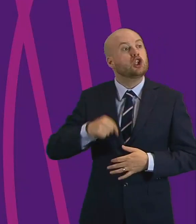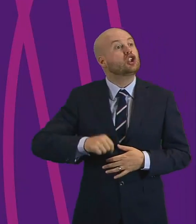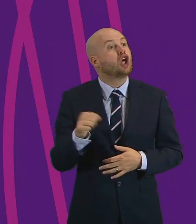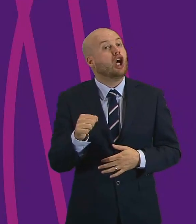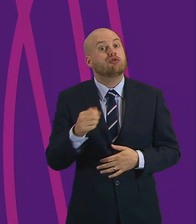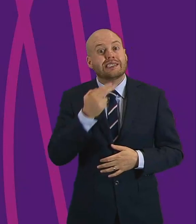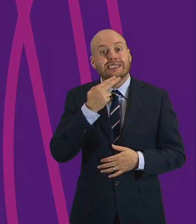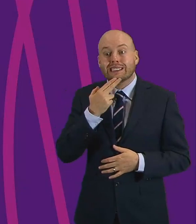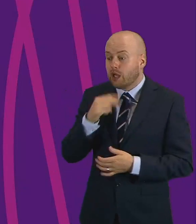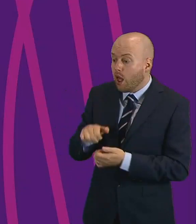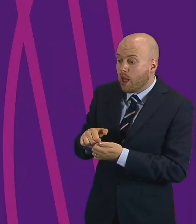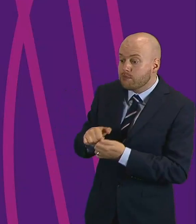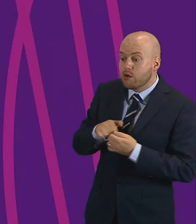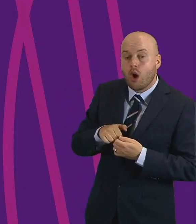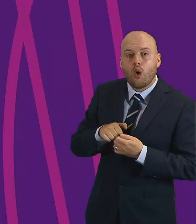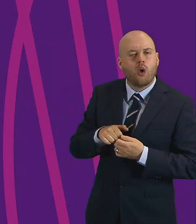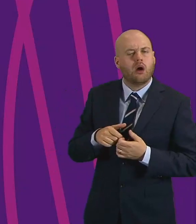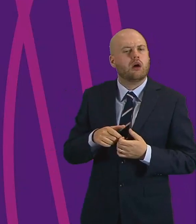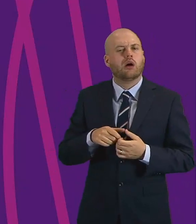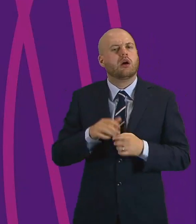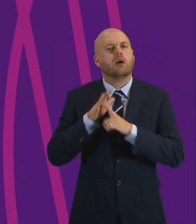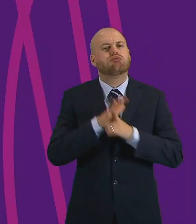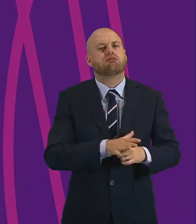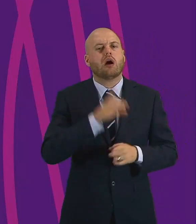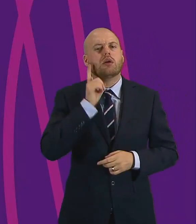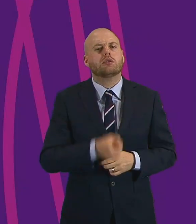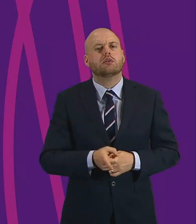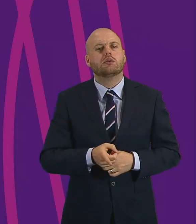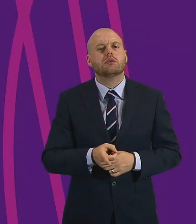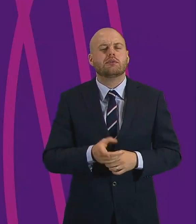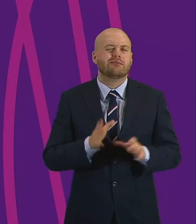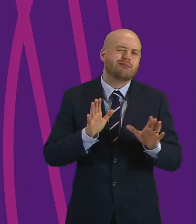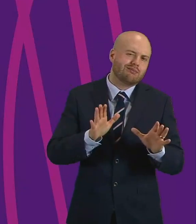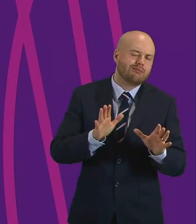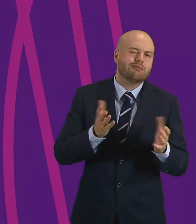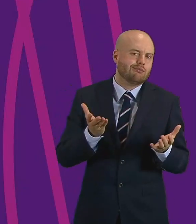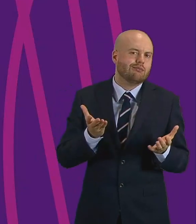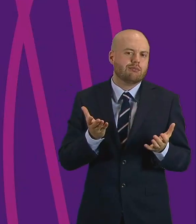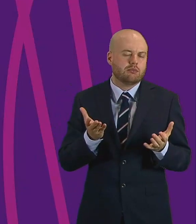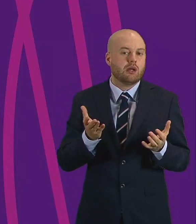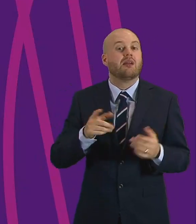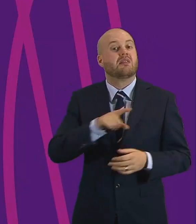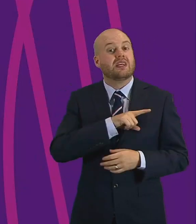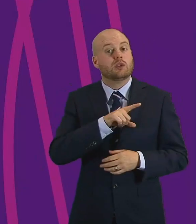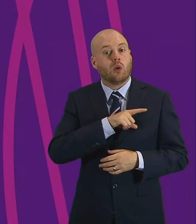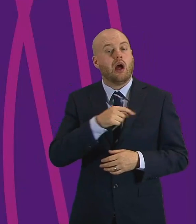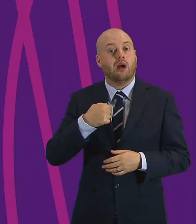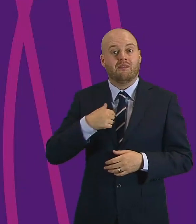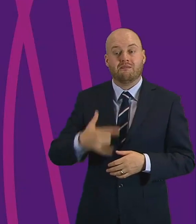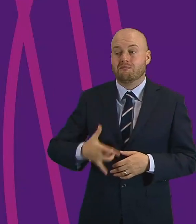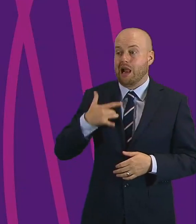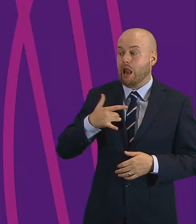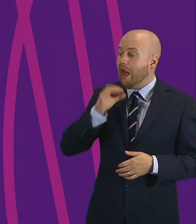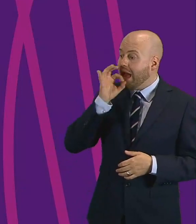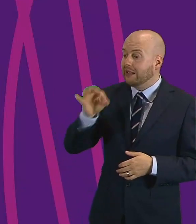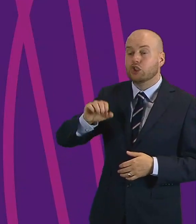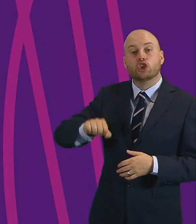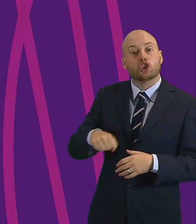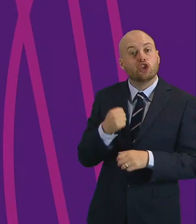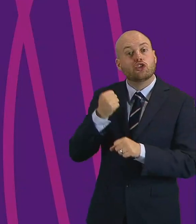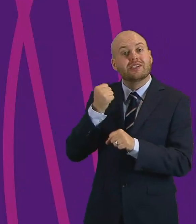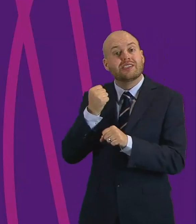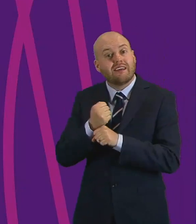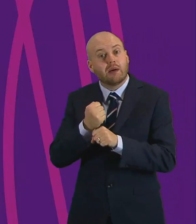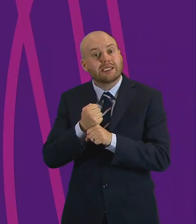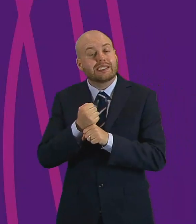has reprioritised its own budget in order to make those funding choices, and therefore asking the Scottish Government to